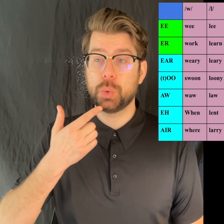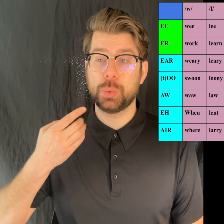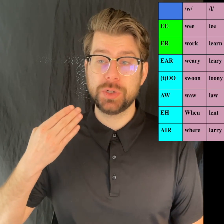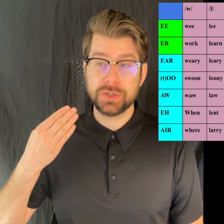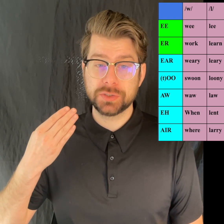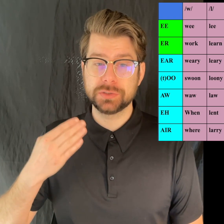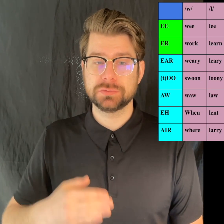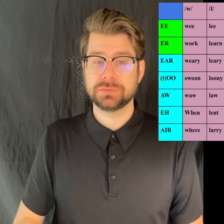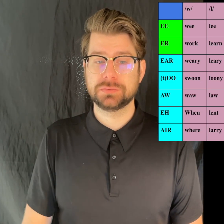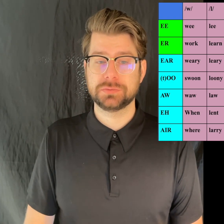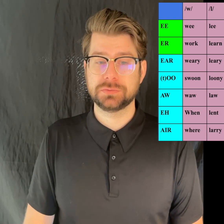swoon,